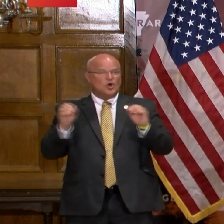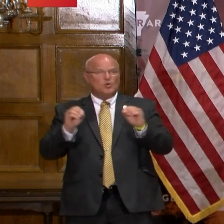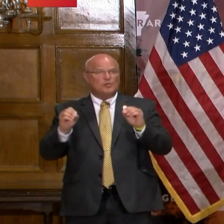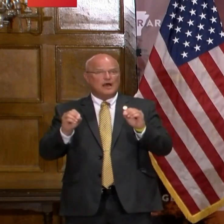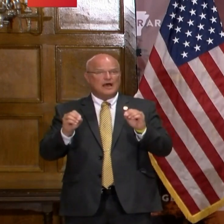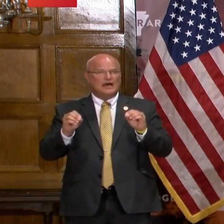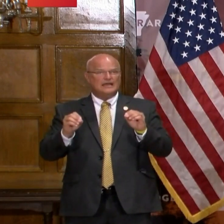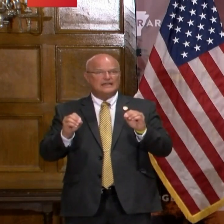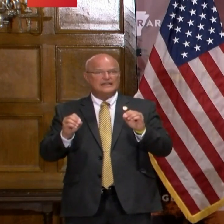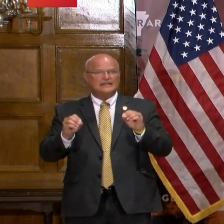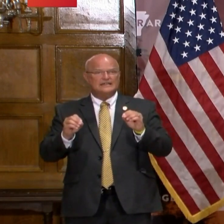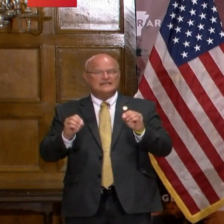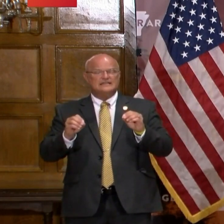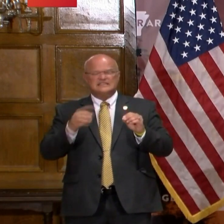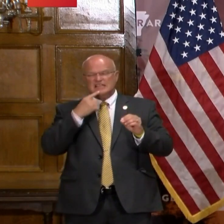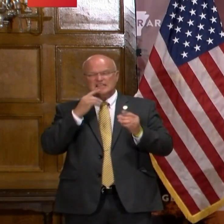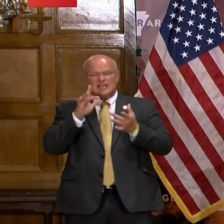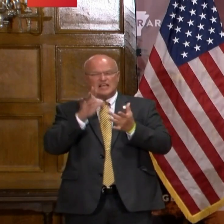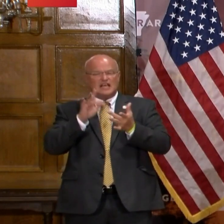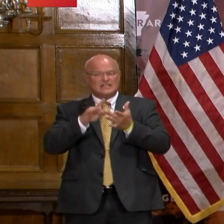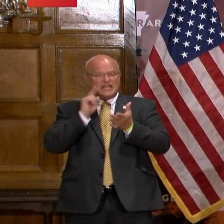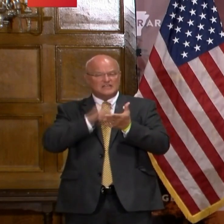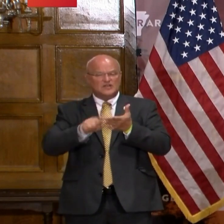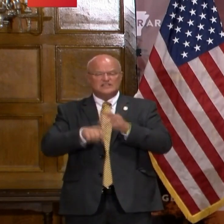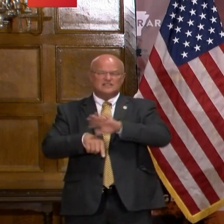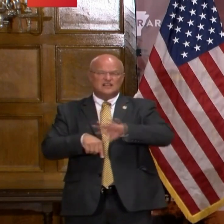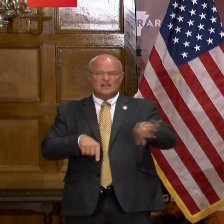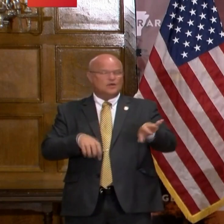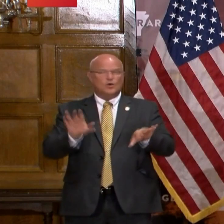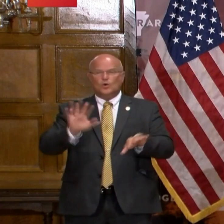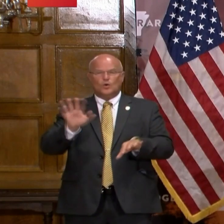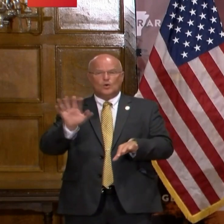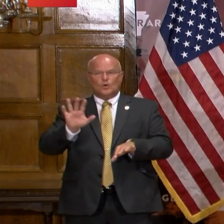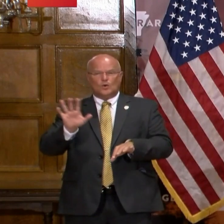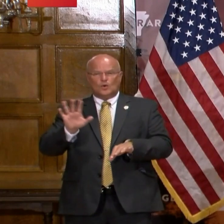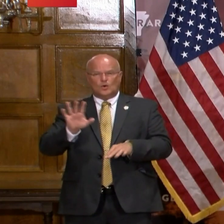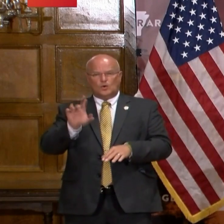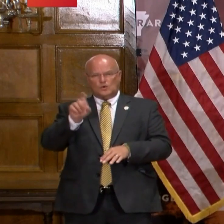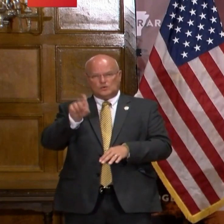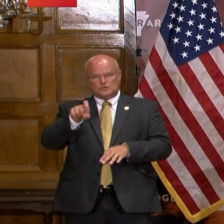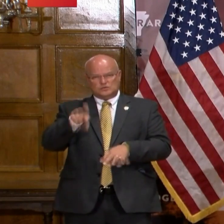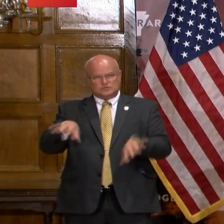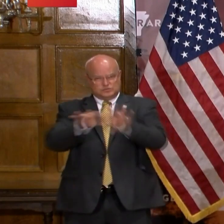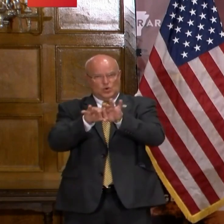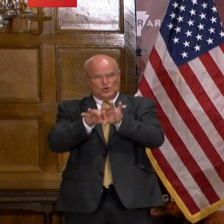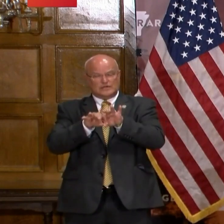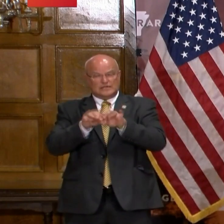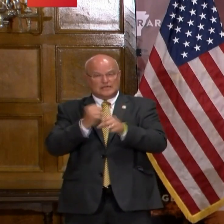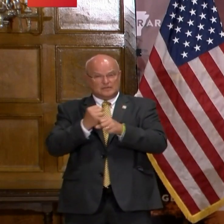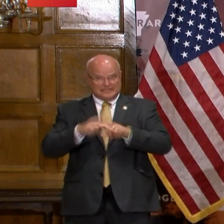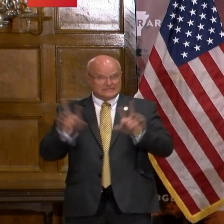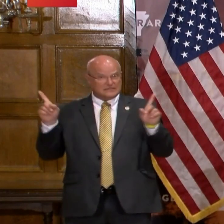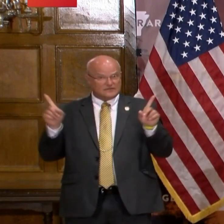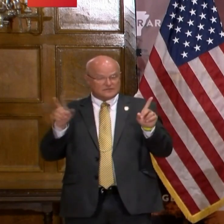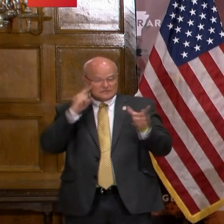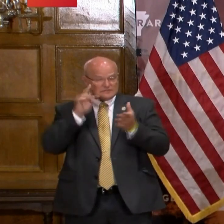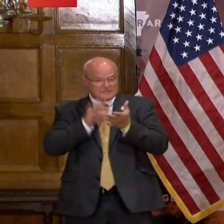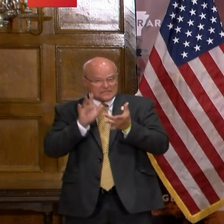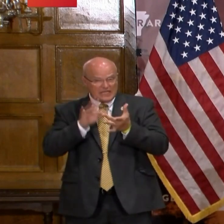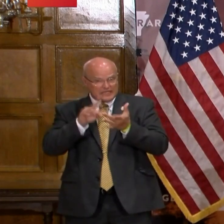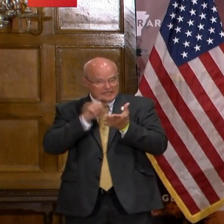moving away from contact tracing. It's an essential investment that we have to do because it still makes a difference.